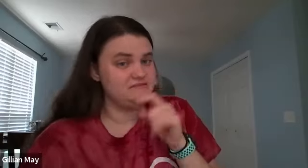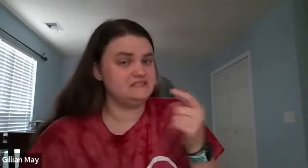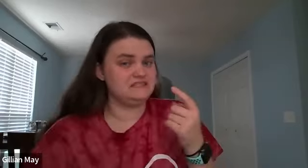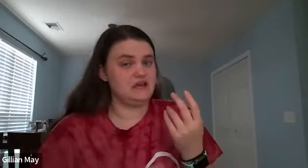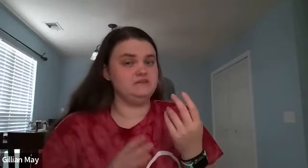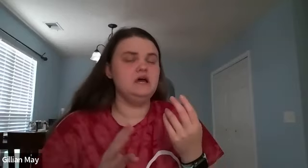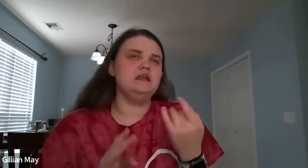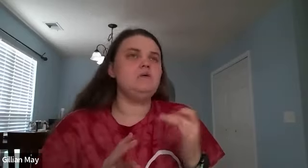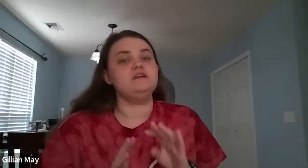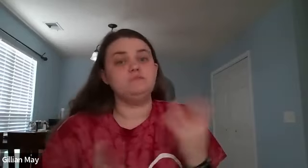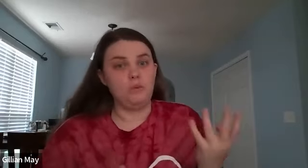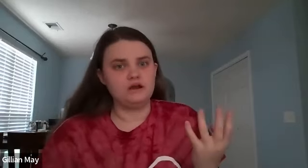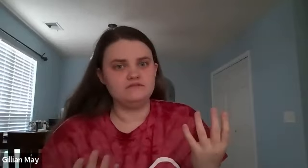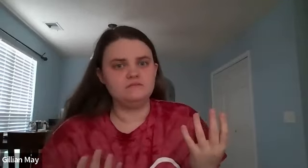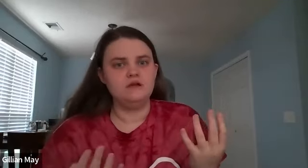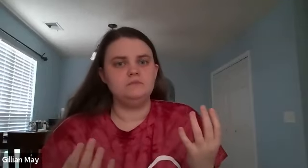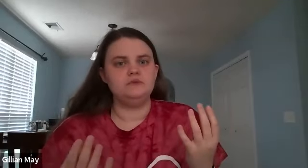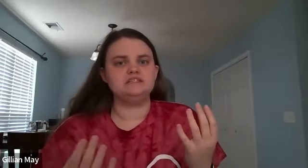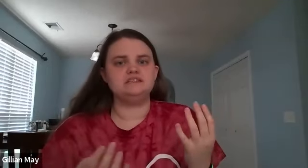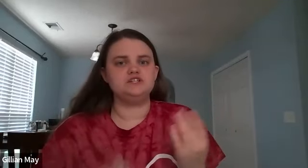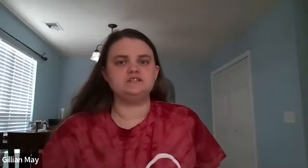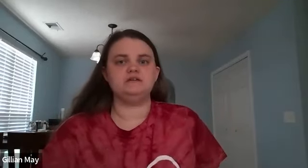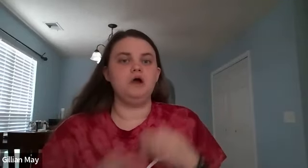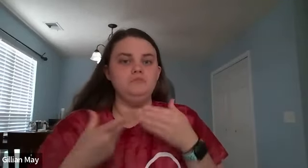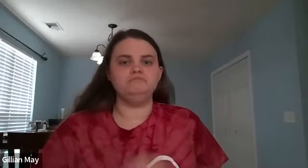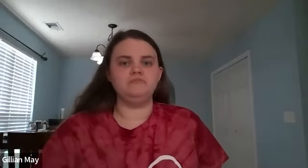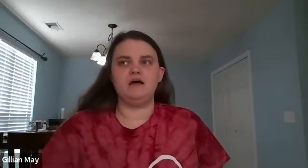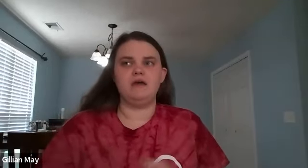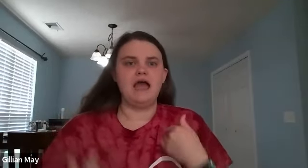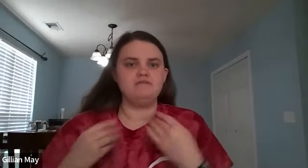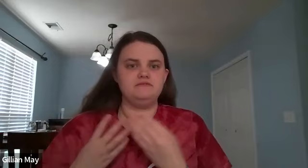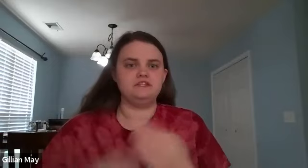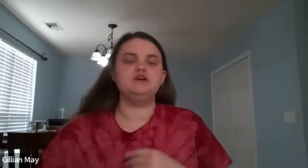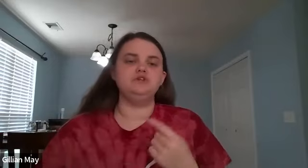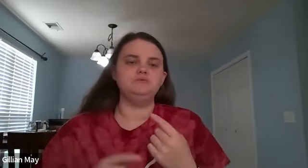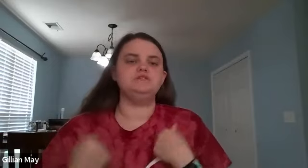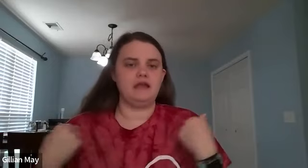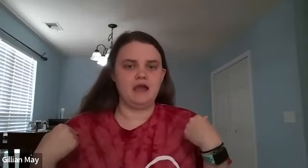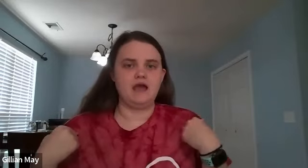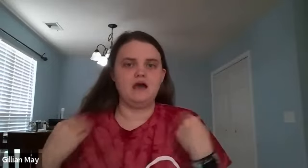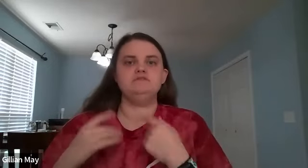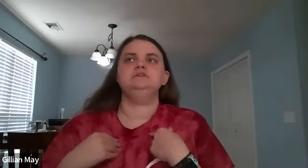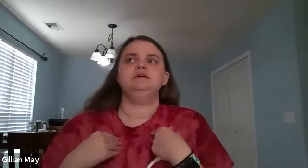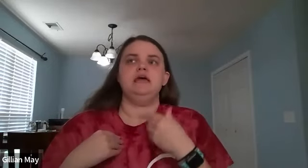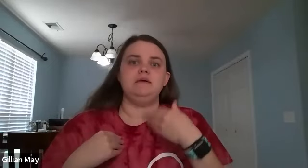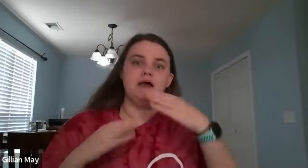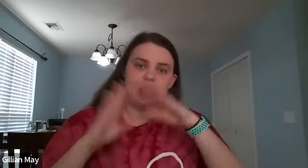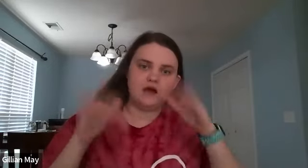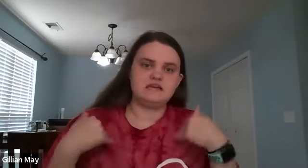fence is kind of not one of them, but one of them, because it's not just like, oh, yeah, I have a fence. No, you would do like, I have at my house, I